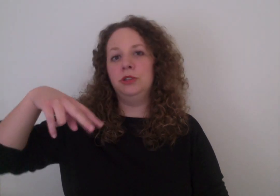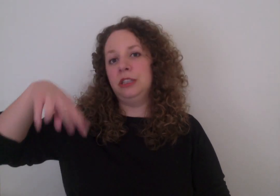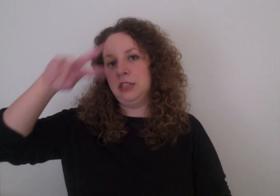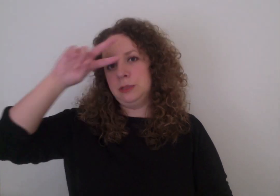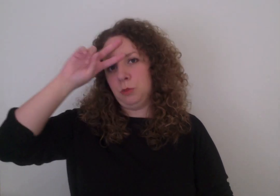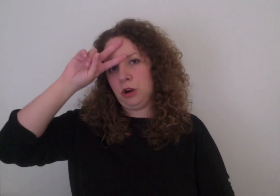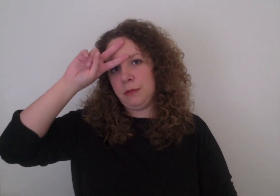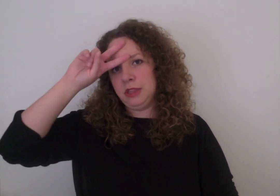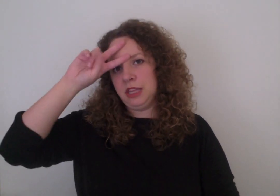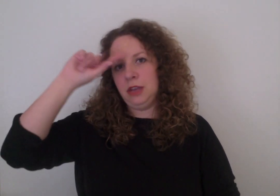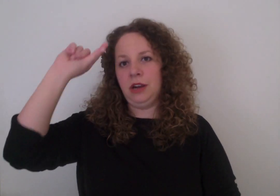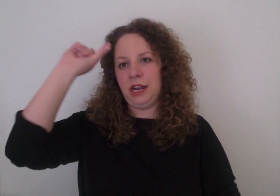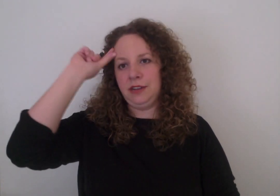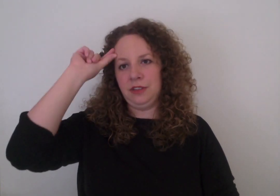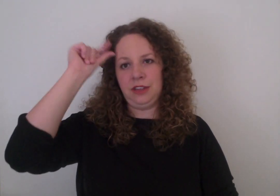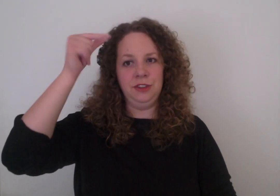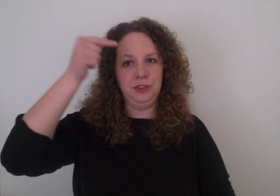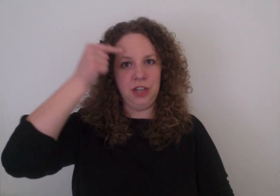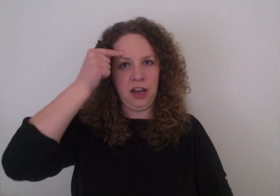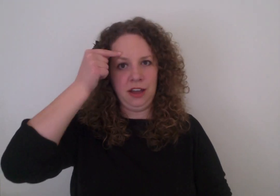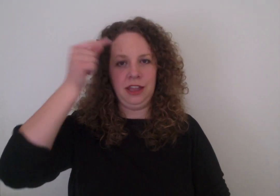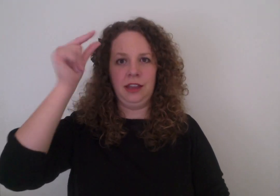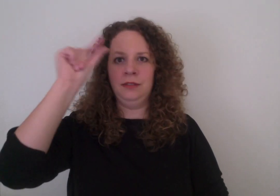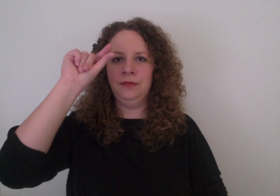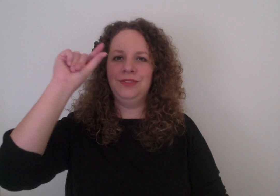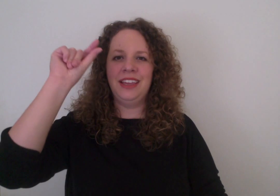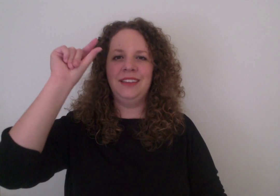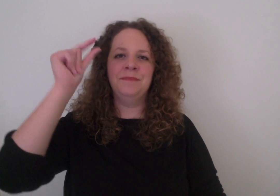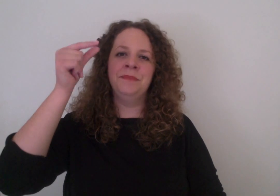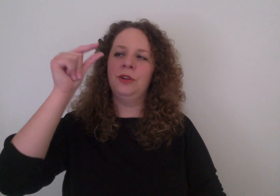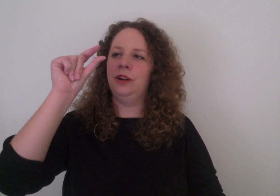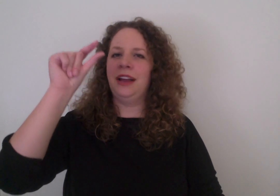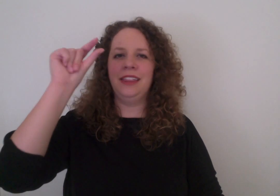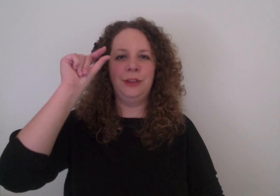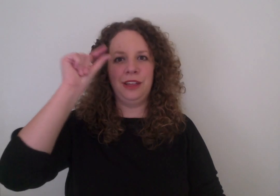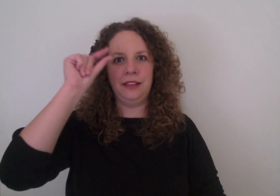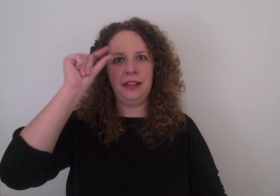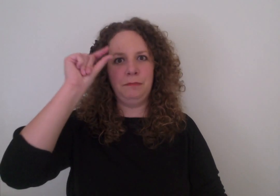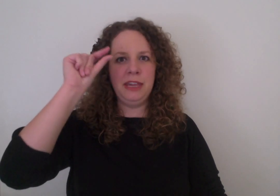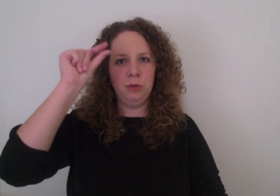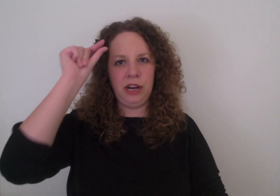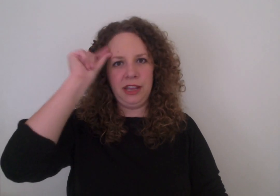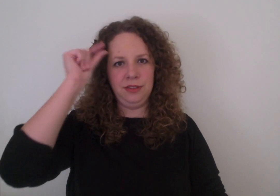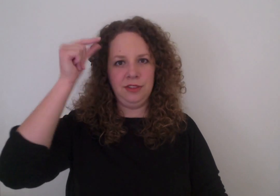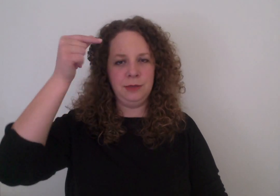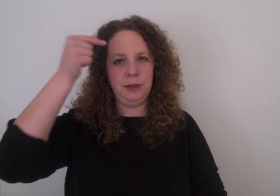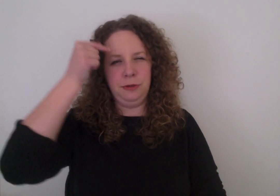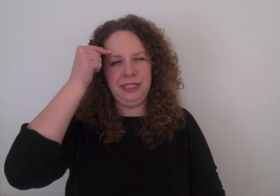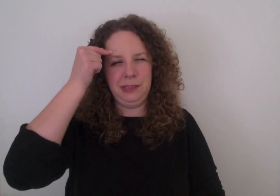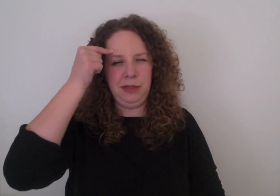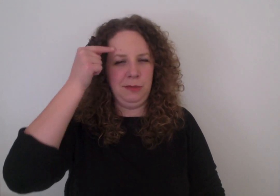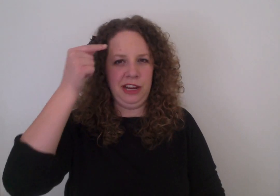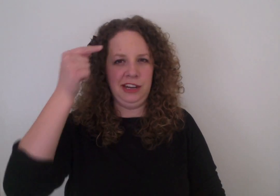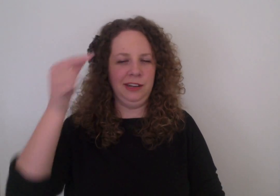see this more commonly, or kind of like the duh, like or kind of like you think like pea brain. This way nobody says pea brain anymore